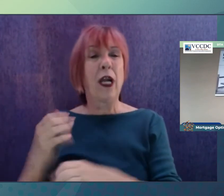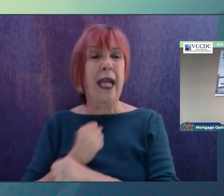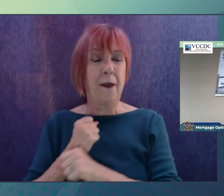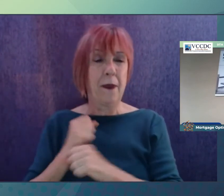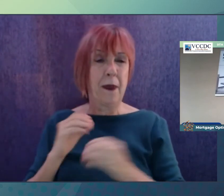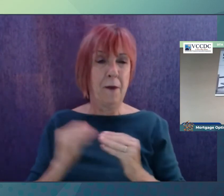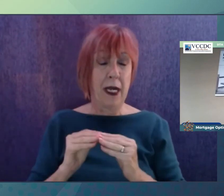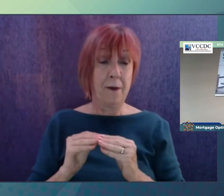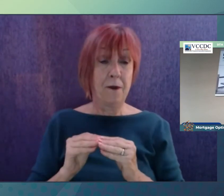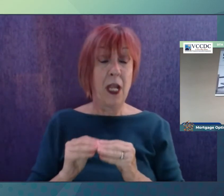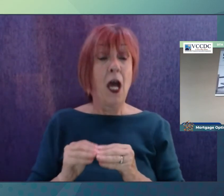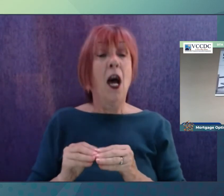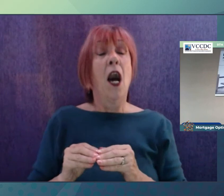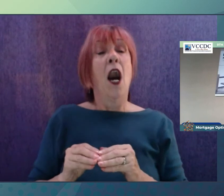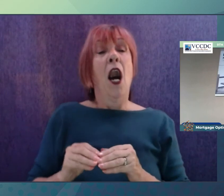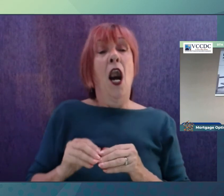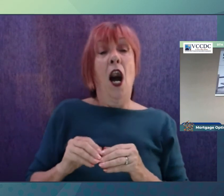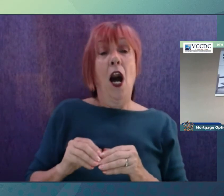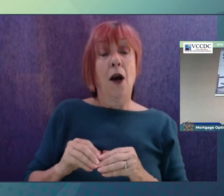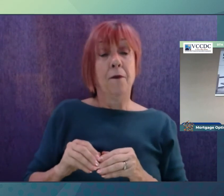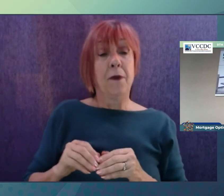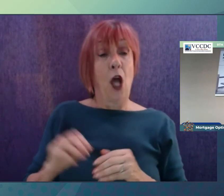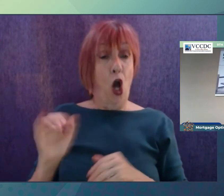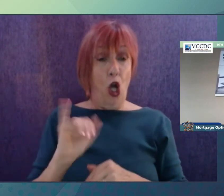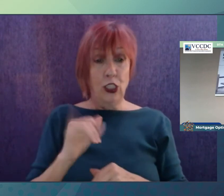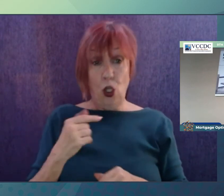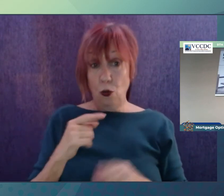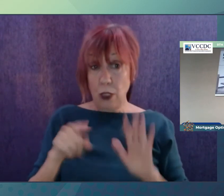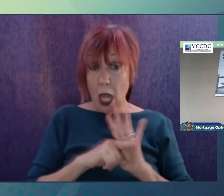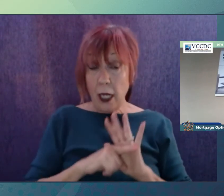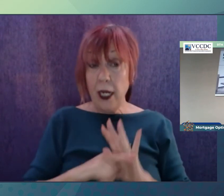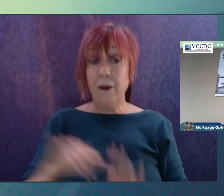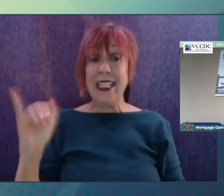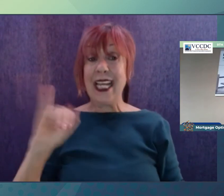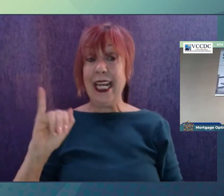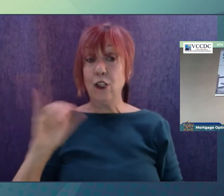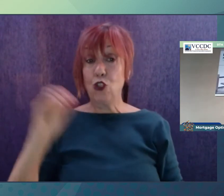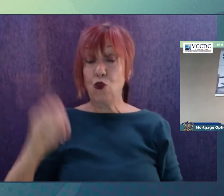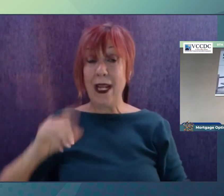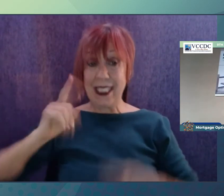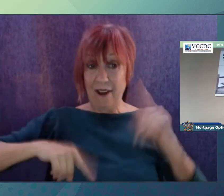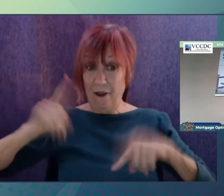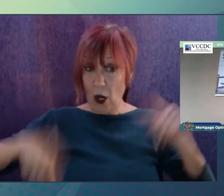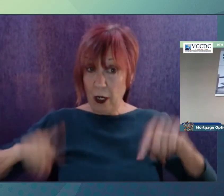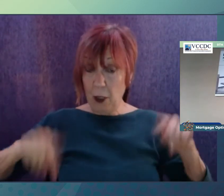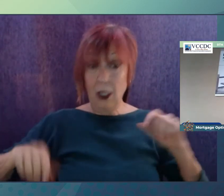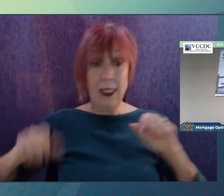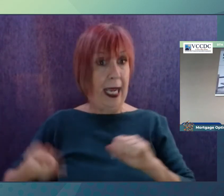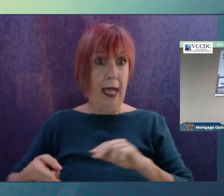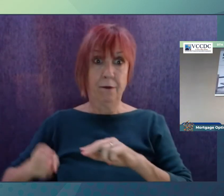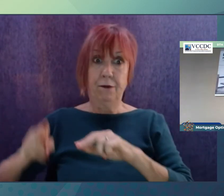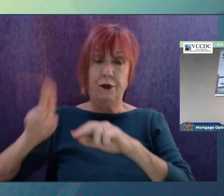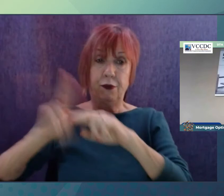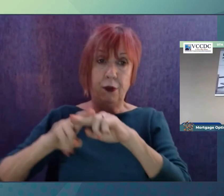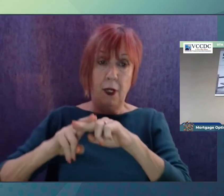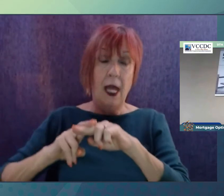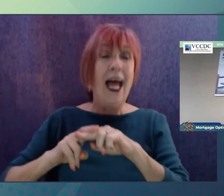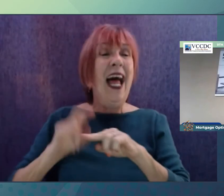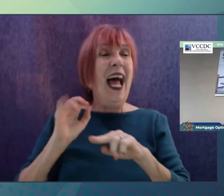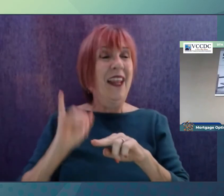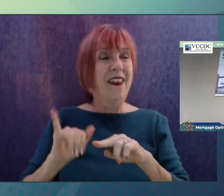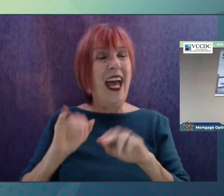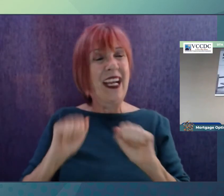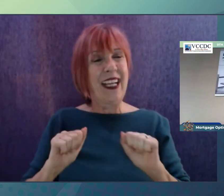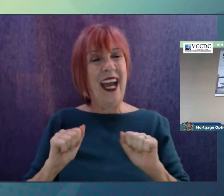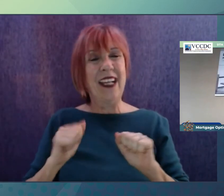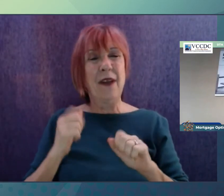rates. The interest rate can rise, and so do the payments as a result. The uncertainty can make it difficult to determine the overall cost of a